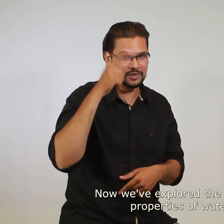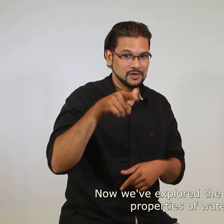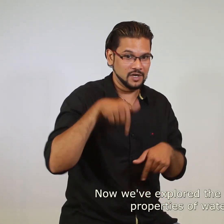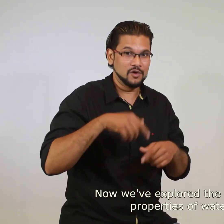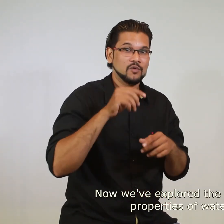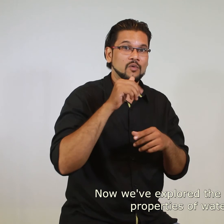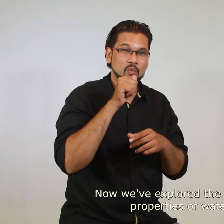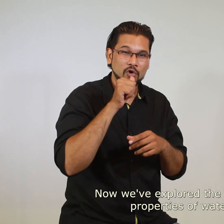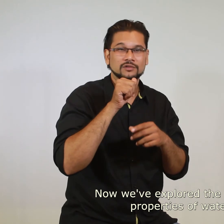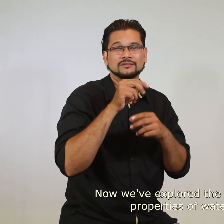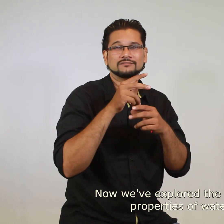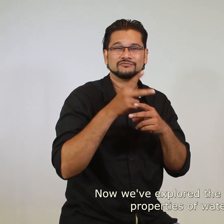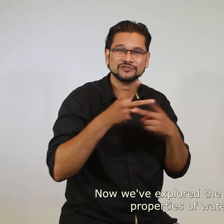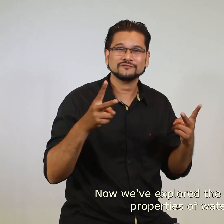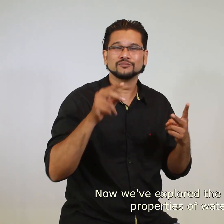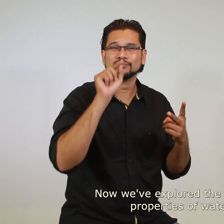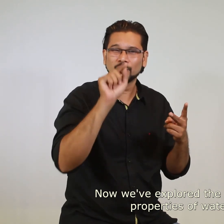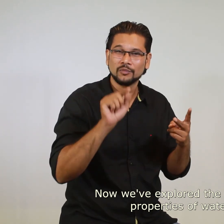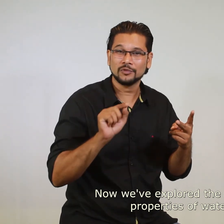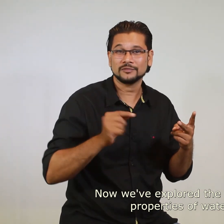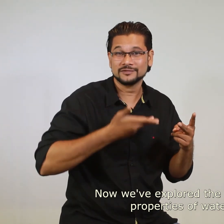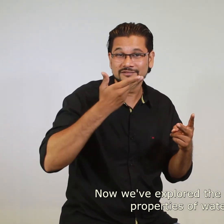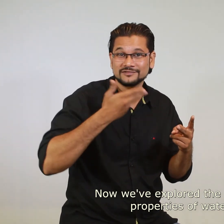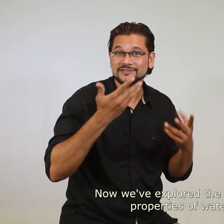Now, we have explored different properties of water.